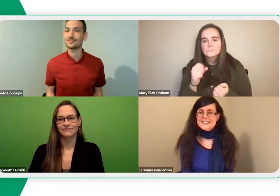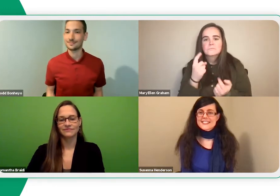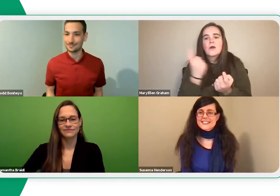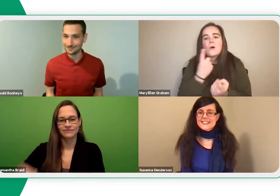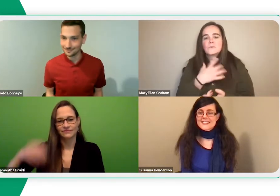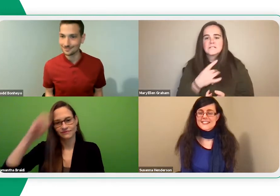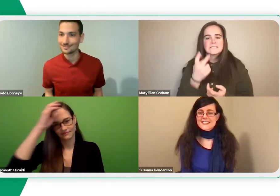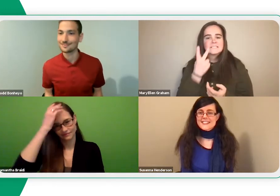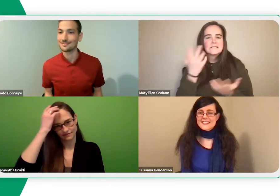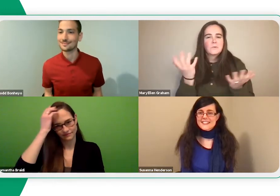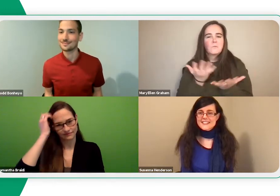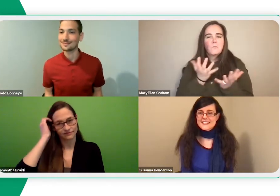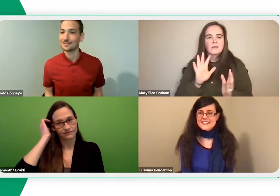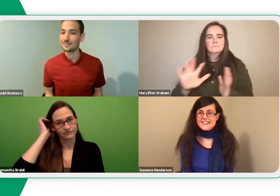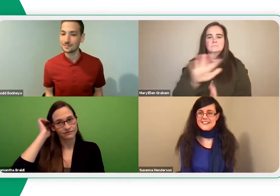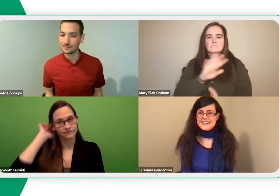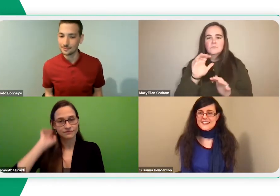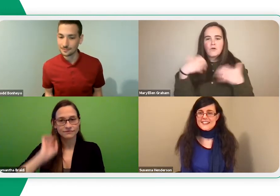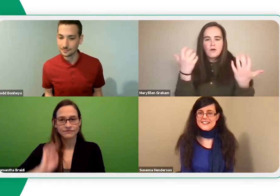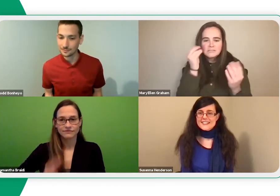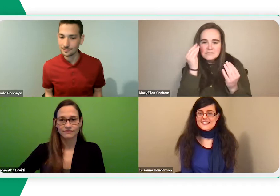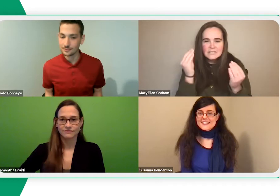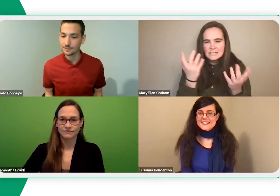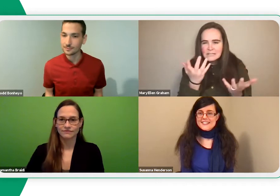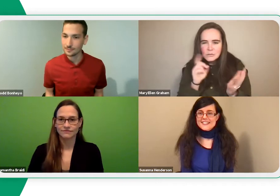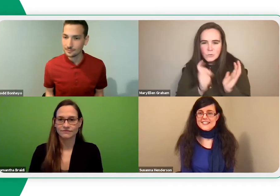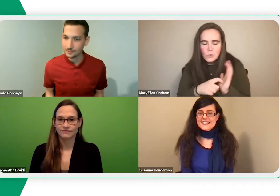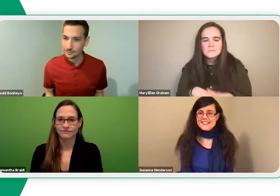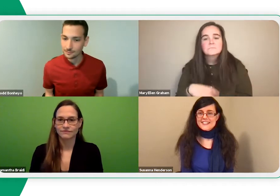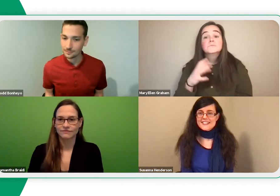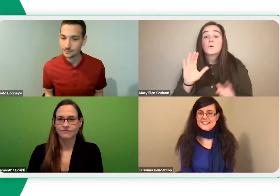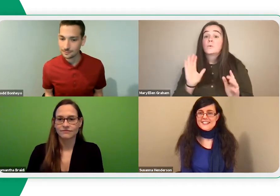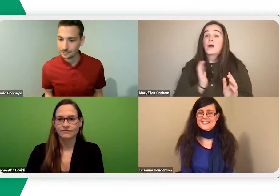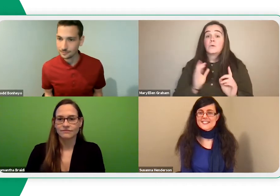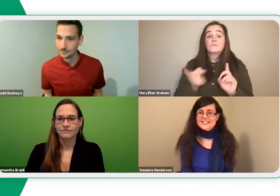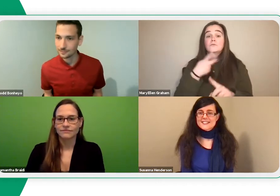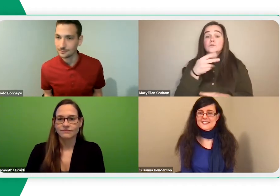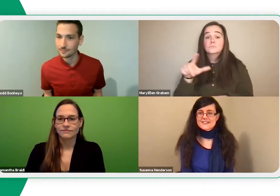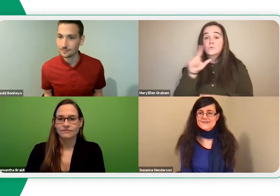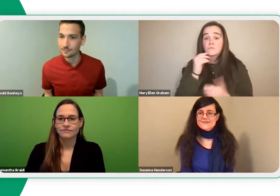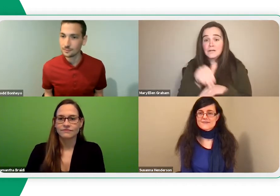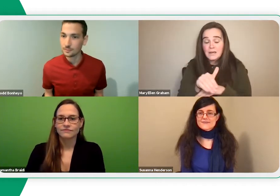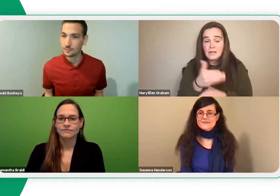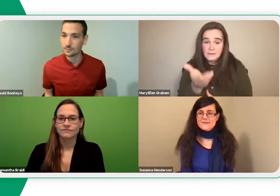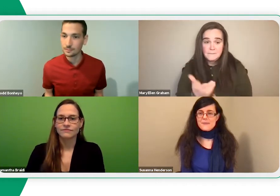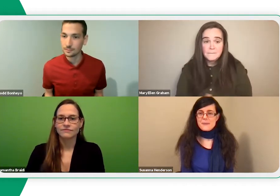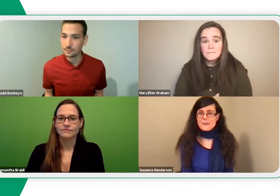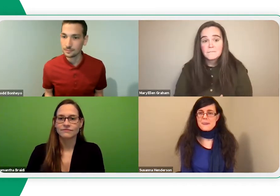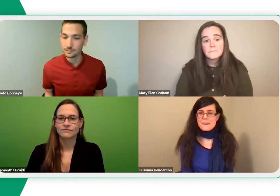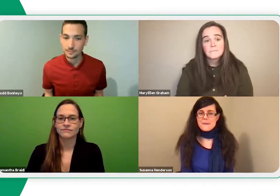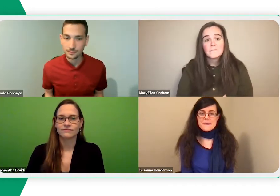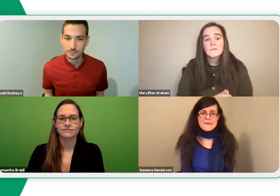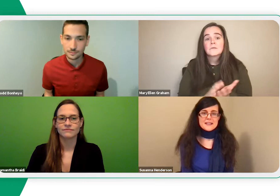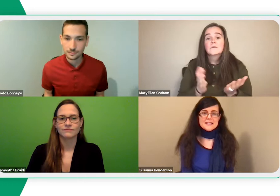Folks that have been with us, you know that we love our polls. We love to gauge the audience's thoughts, and we like to take note of what